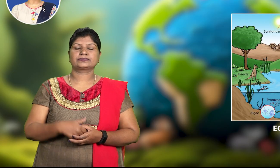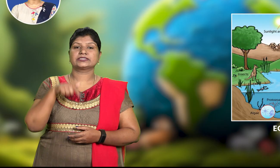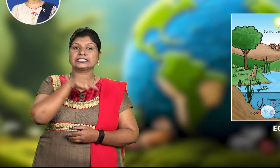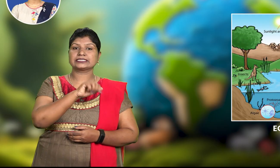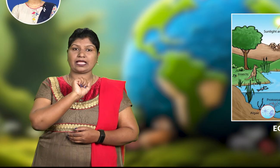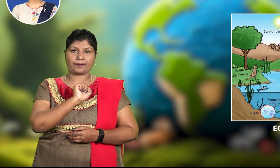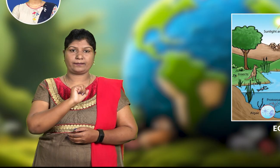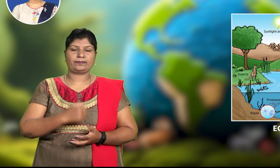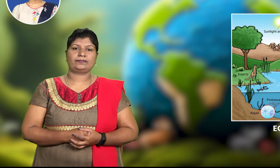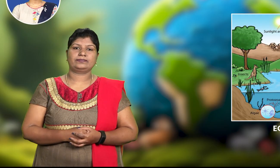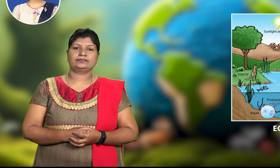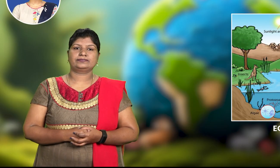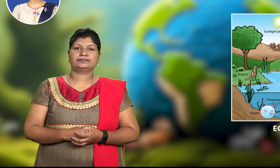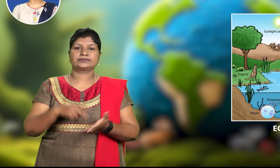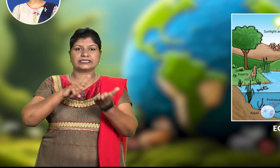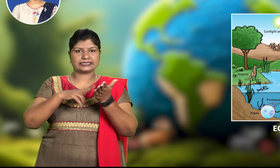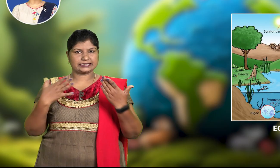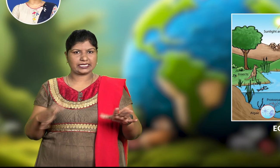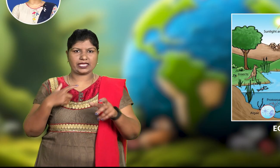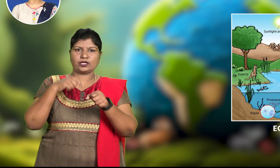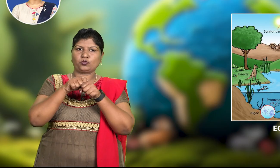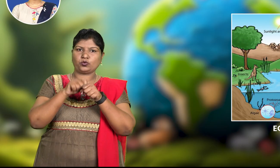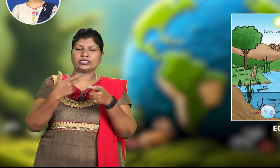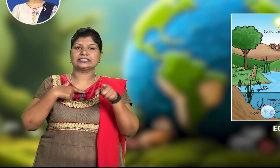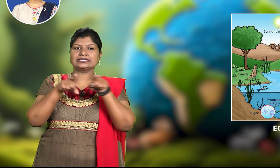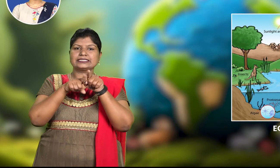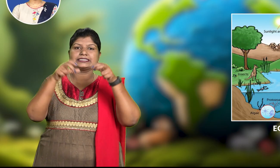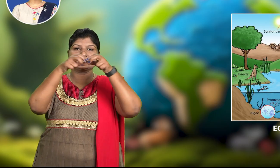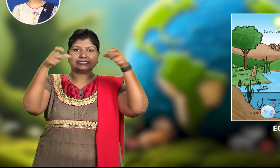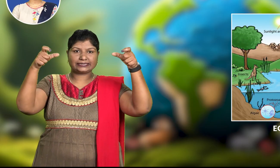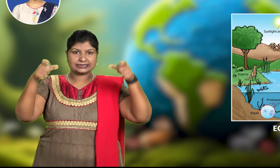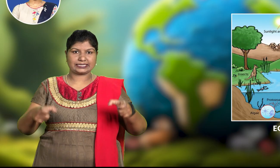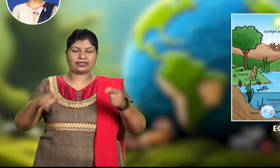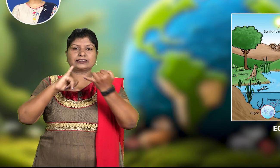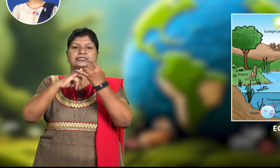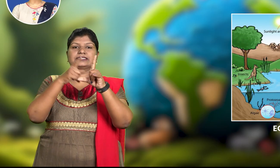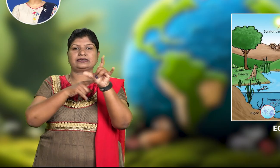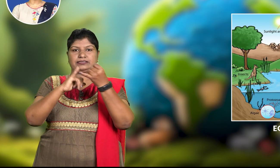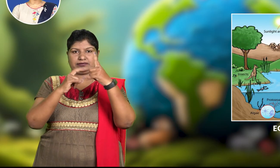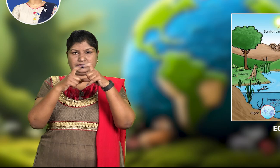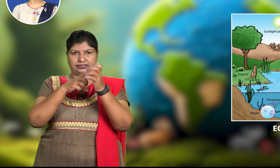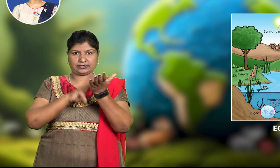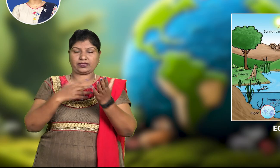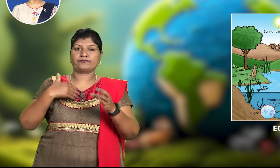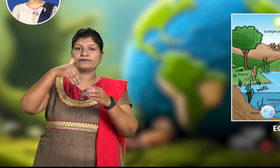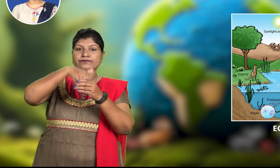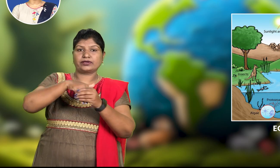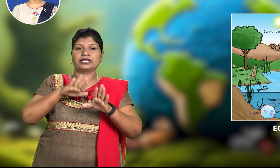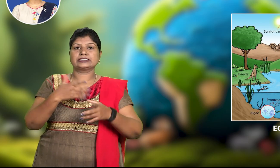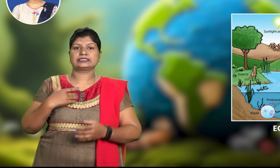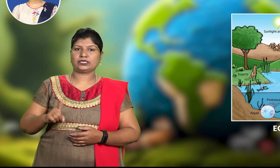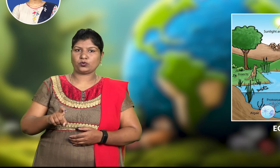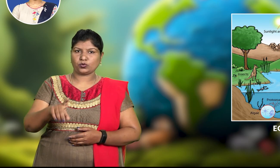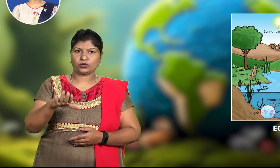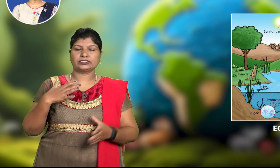According to him, nature works as a system in which organisms and their